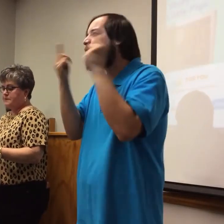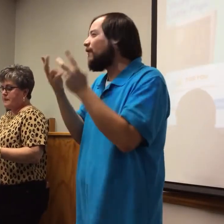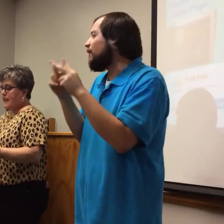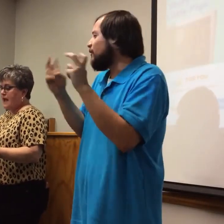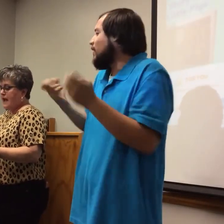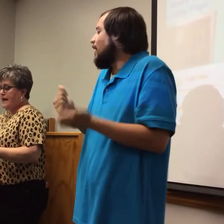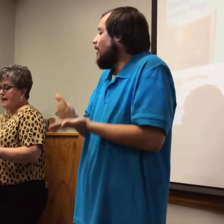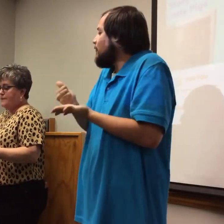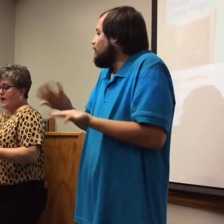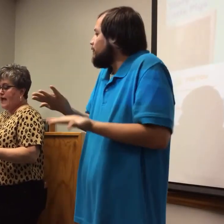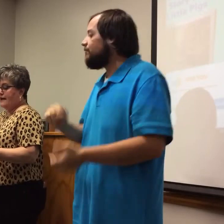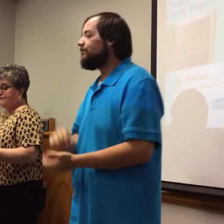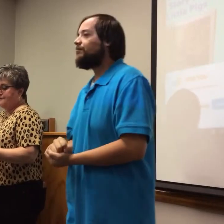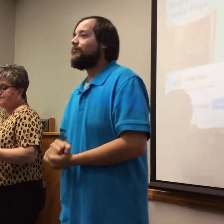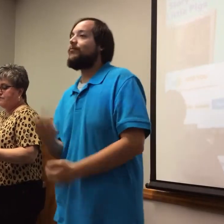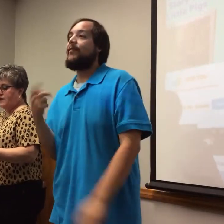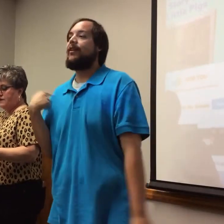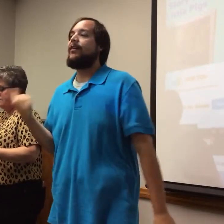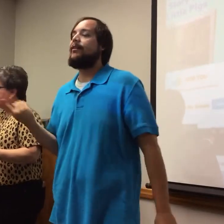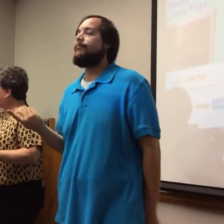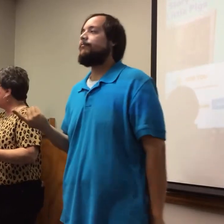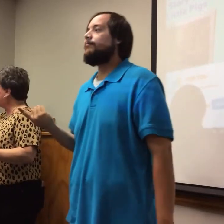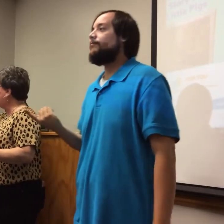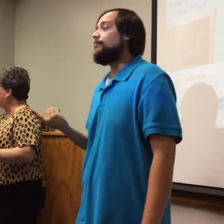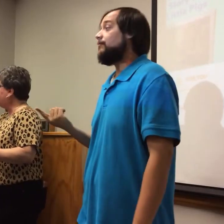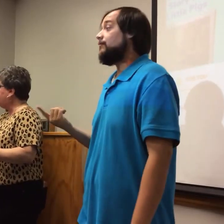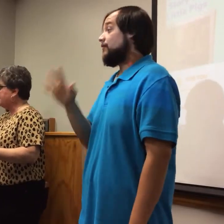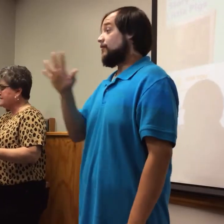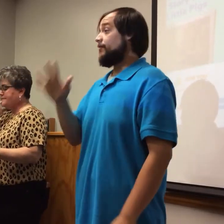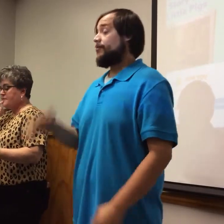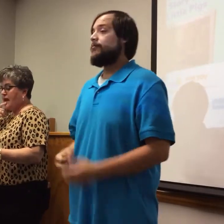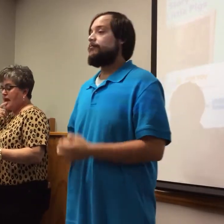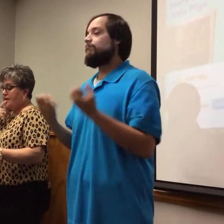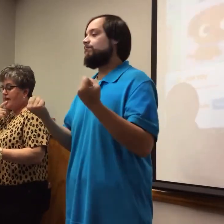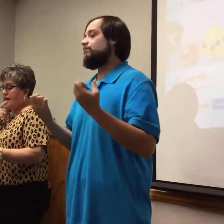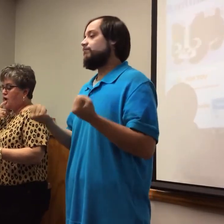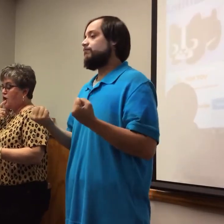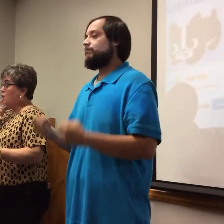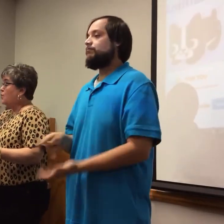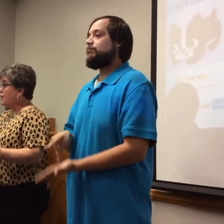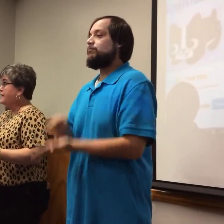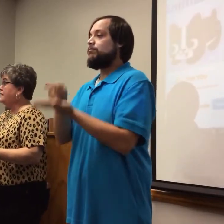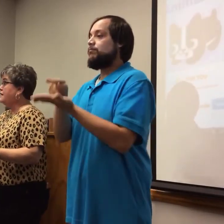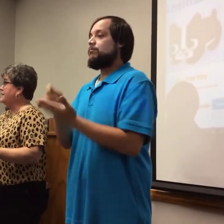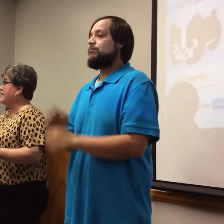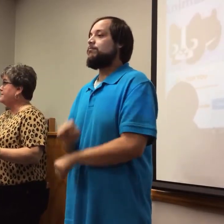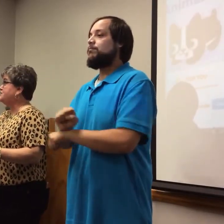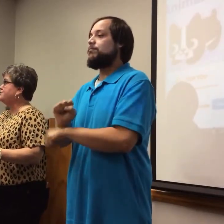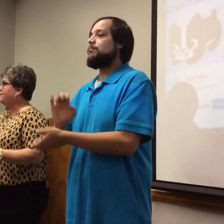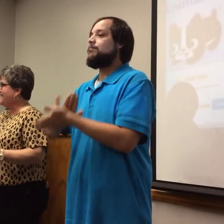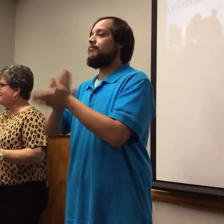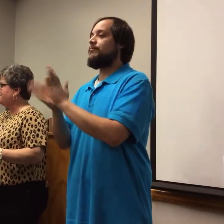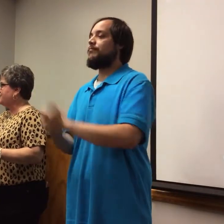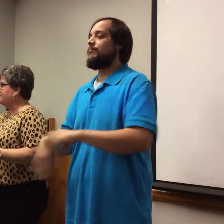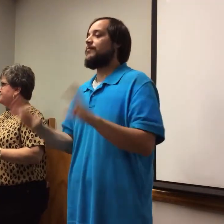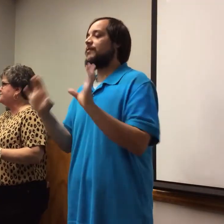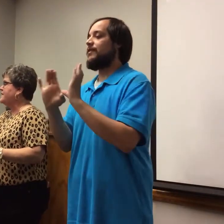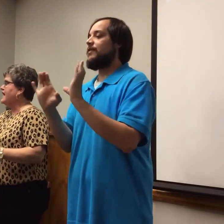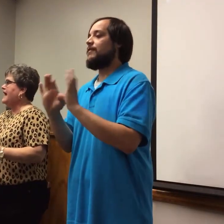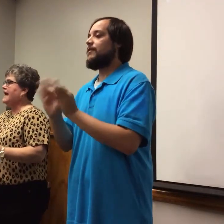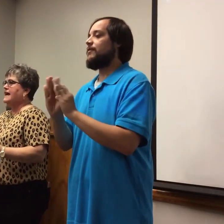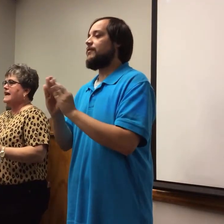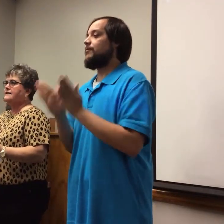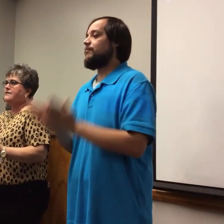help. We have 5 signing paras that are working on becoming certified